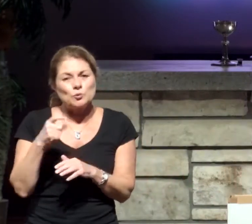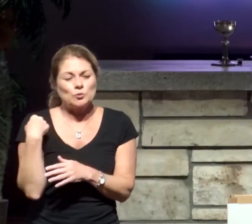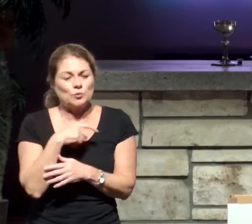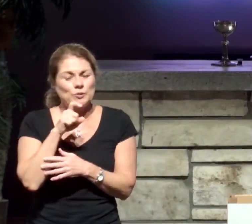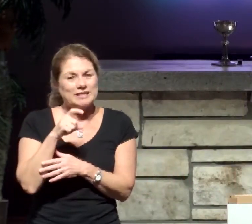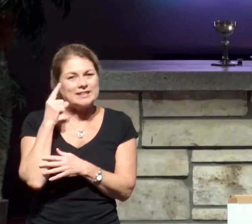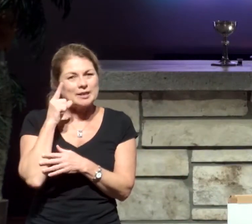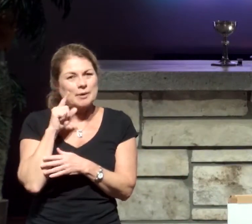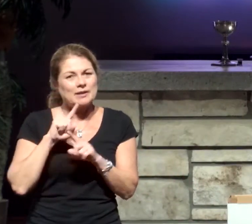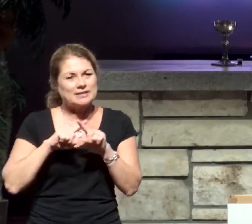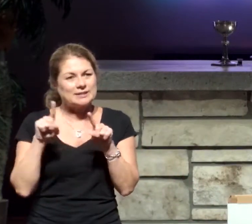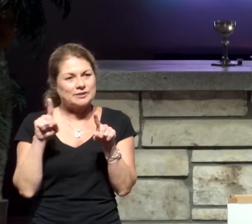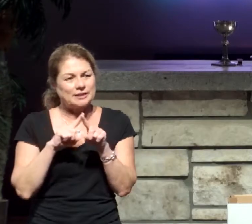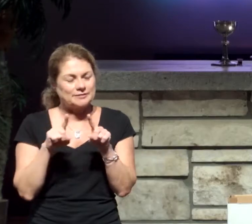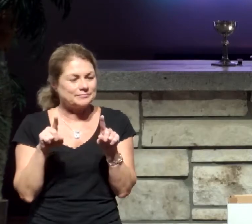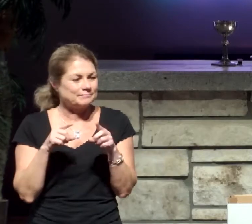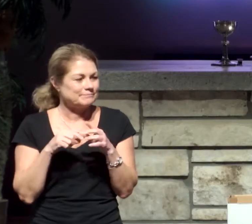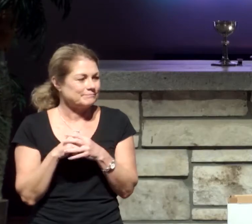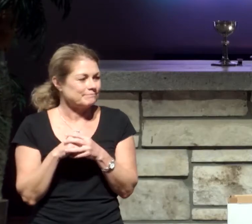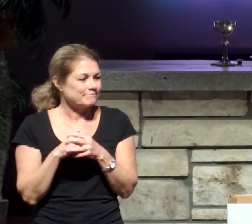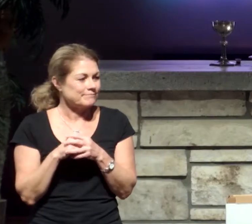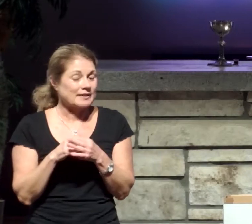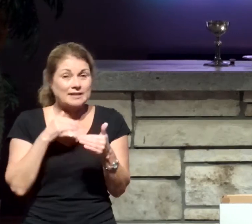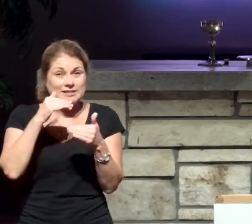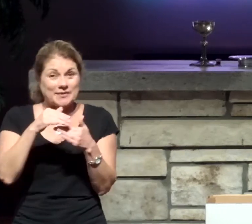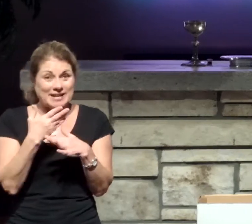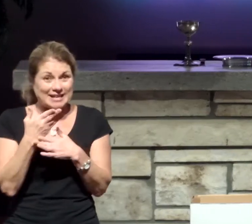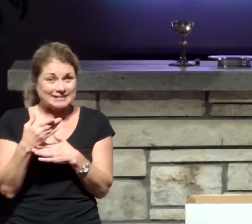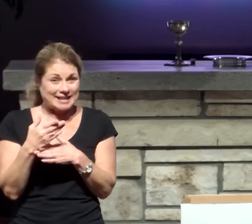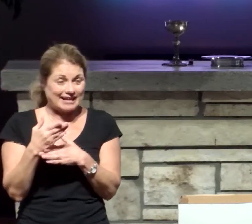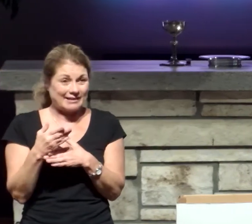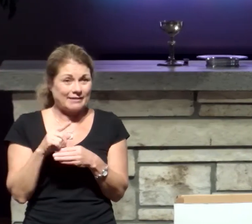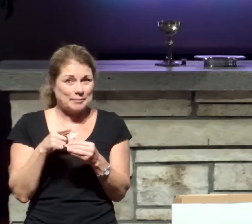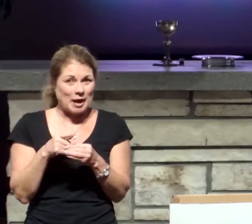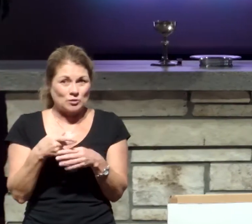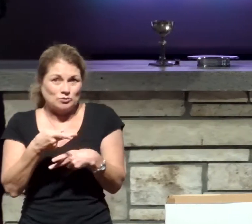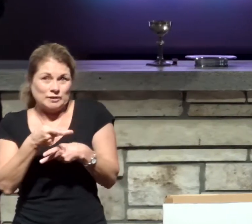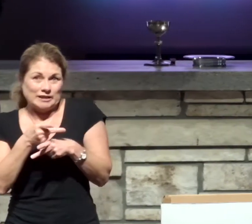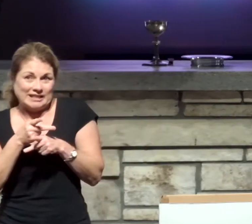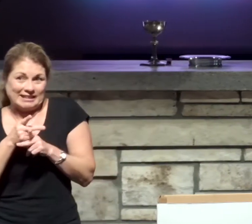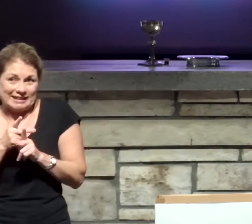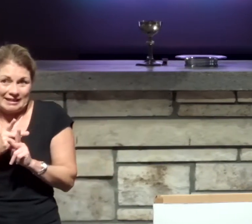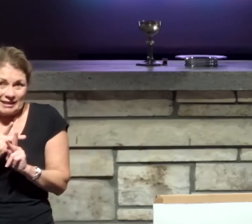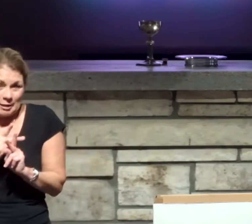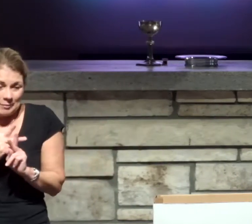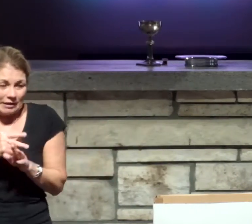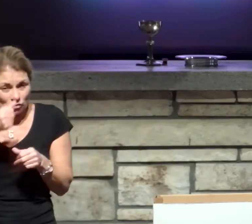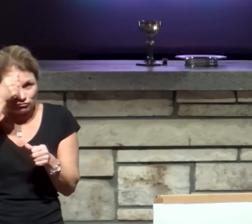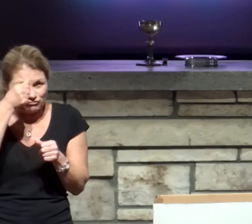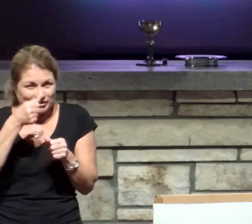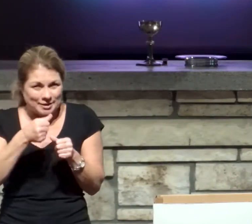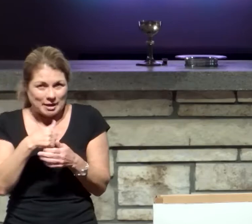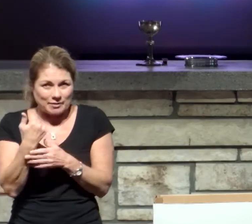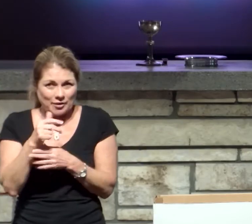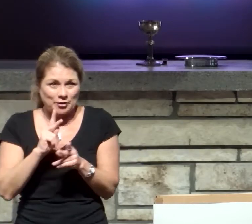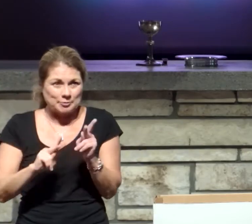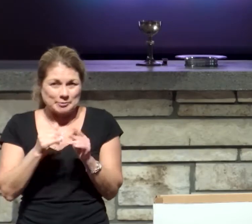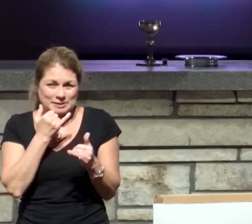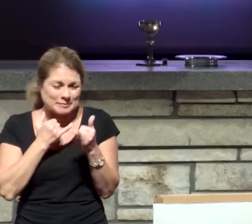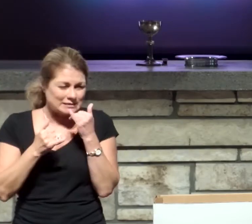differently. Now, here's the next thing in terms of keeping a record of wrongs. If we're going to be able to do